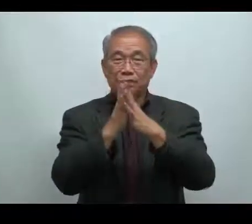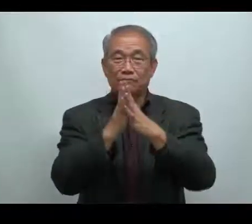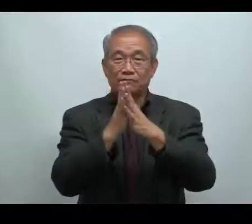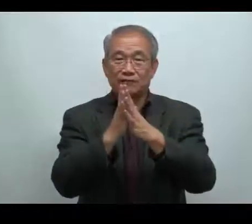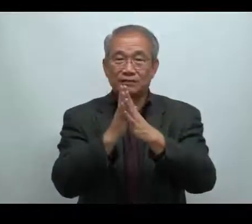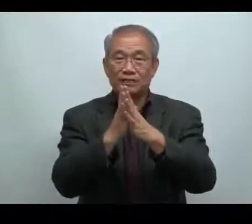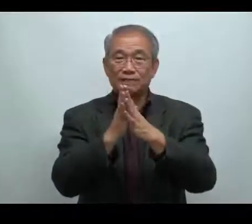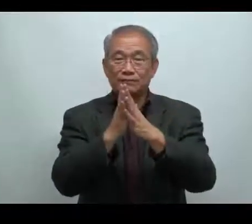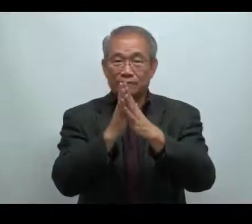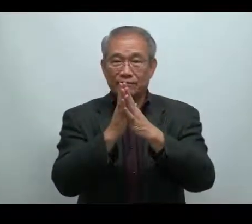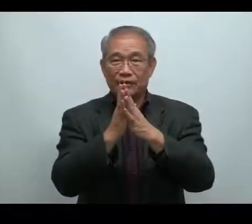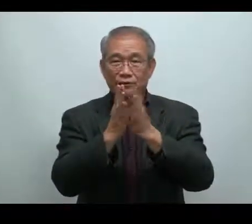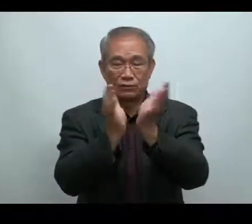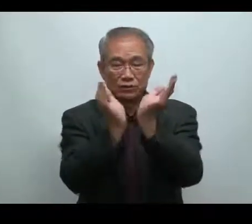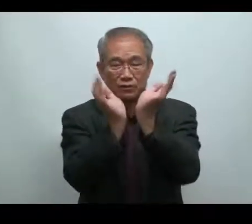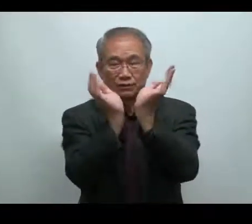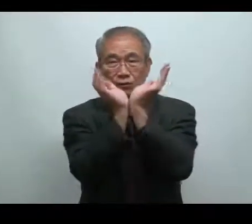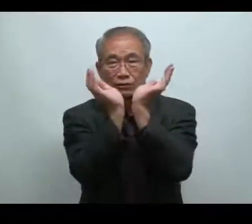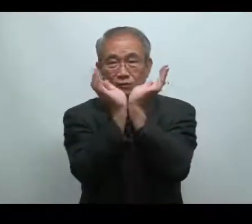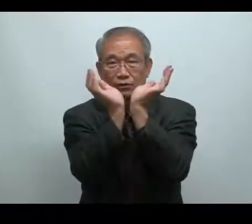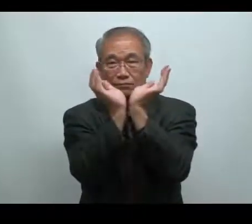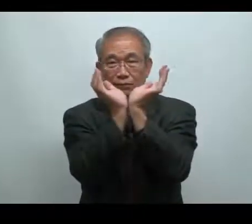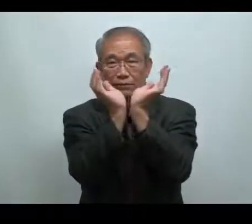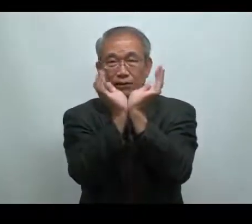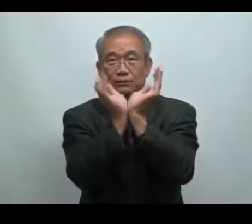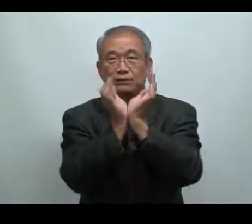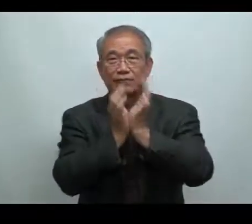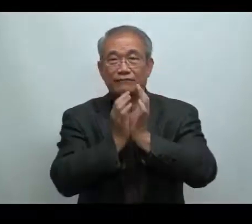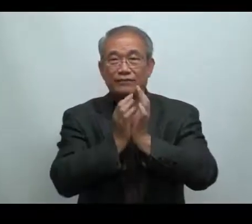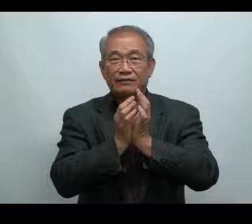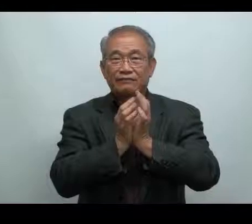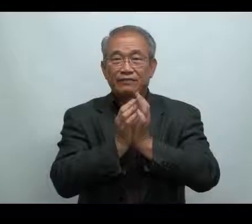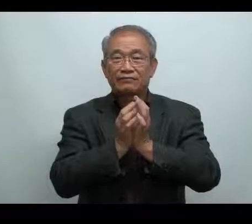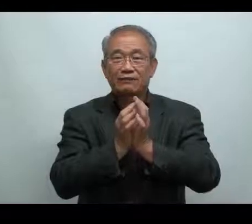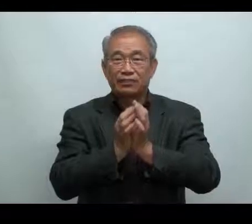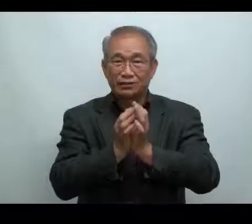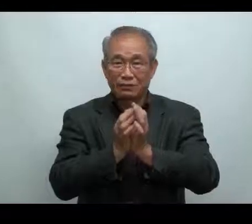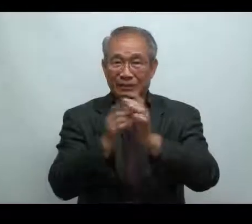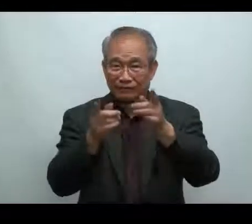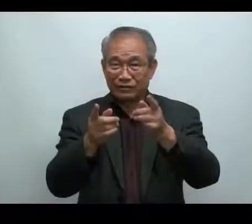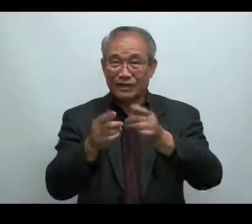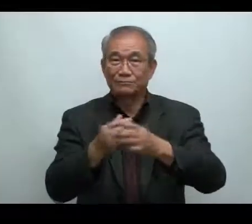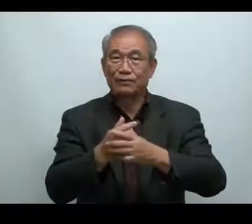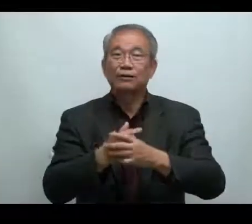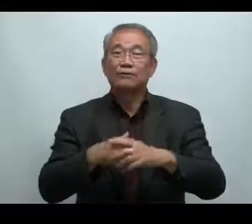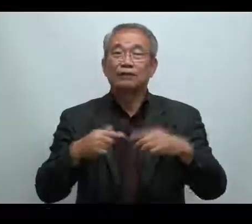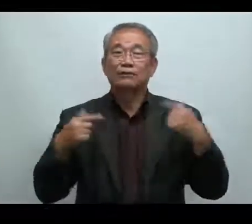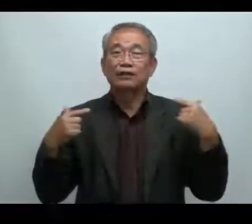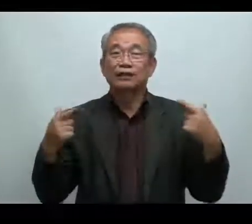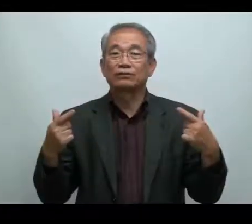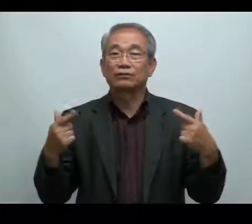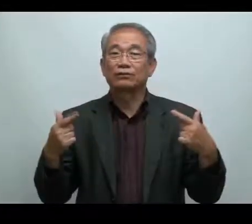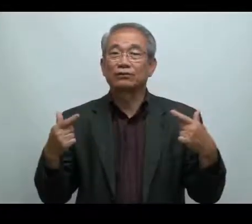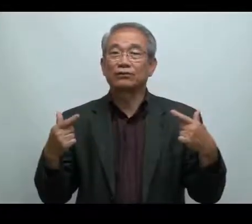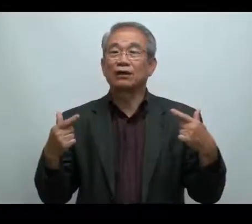you feel that when you use the mucous membrane, you will definitely feel vibration. Like for example, when you clear your throat, you